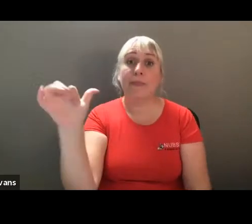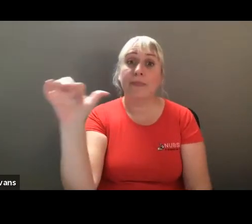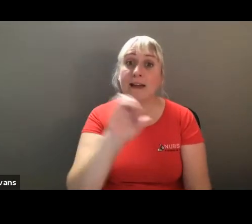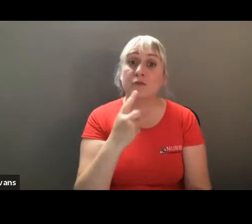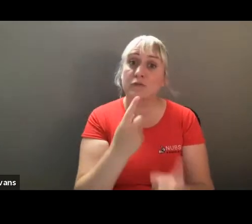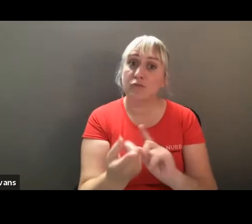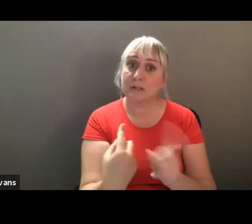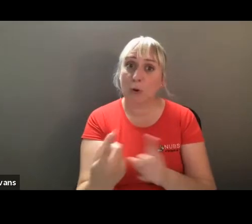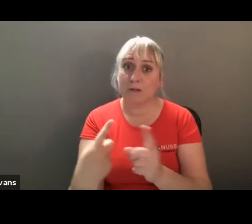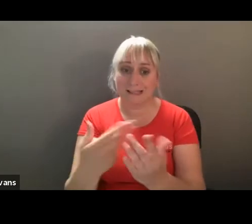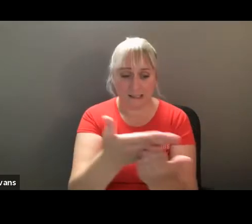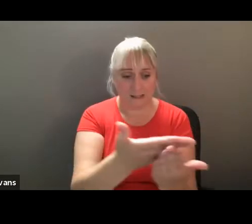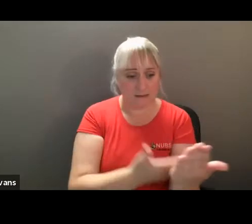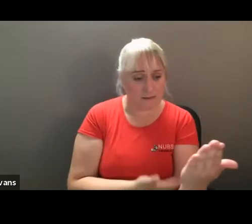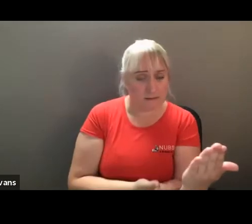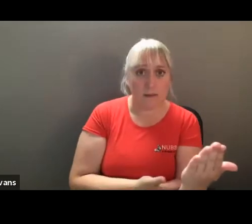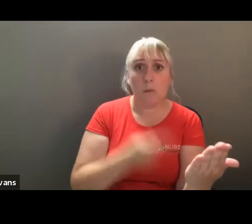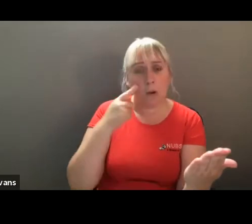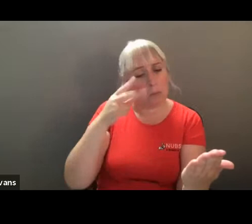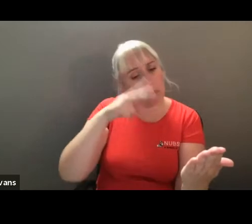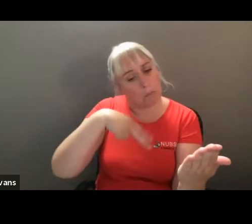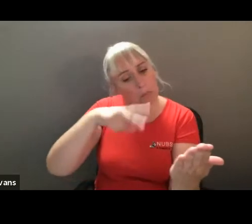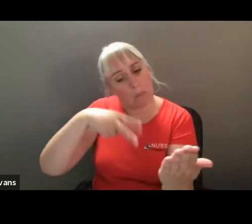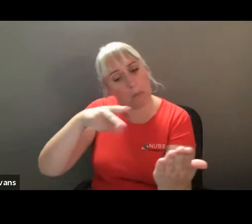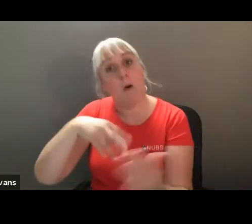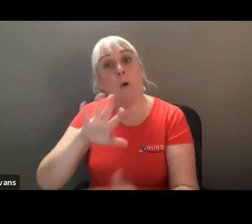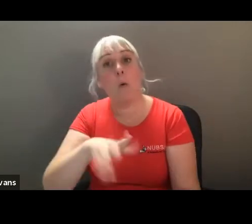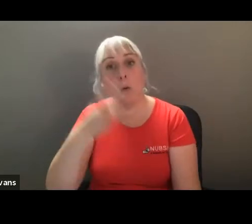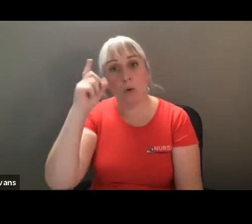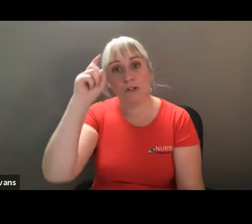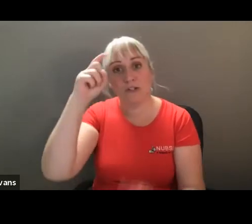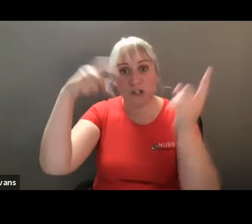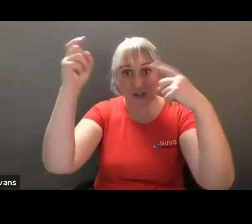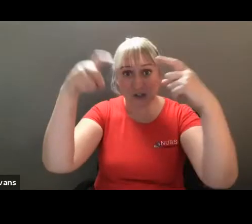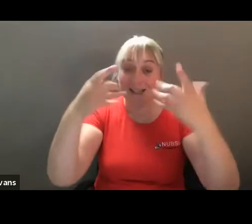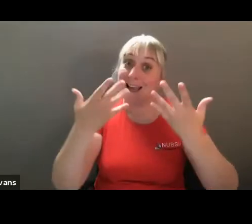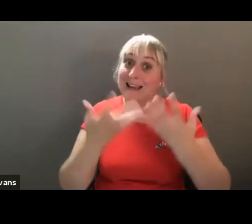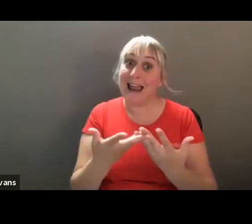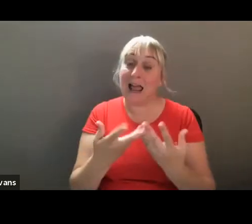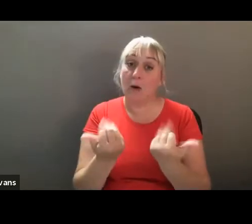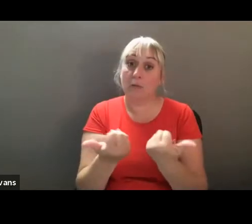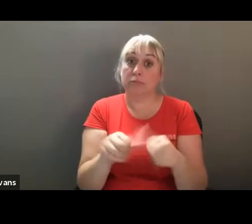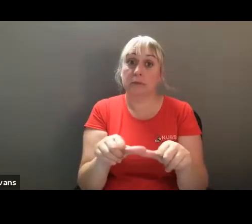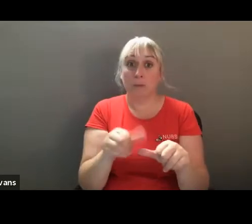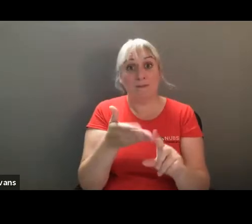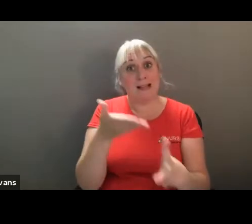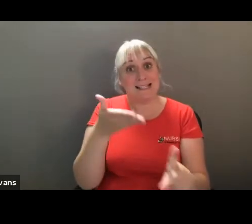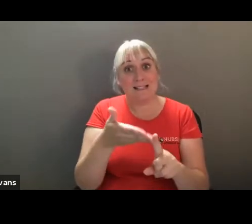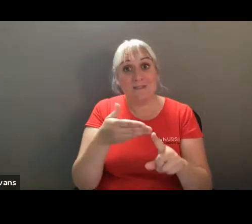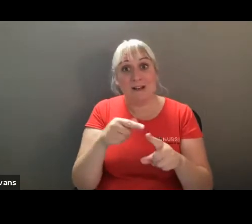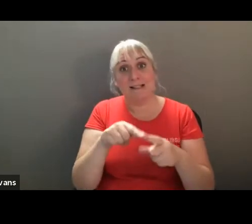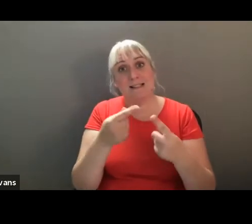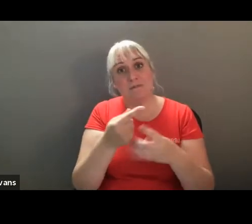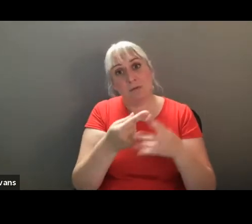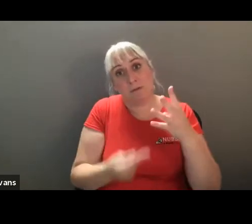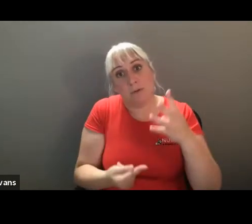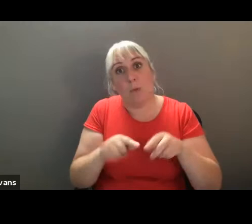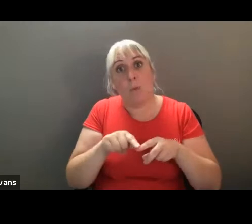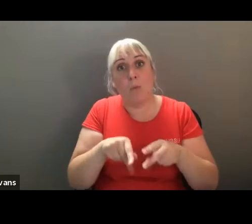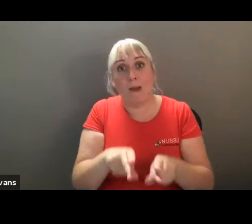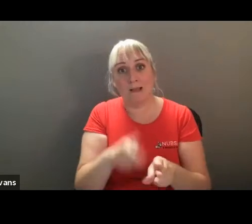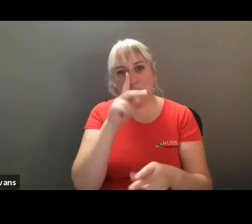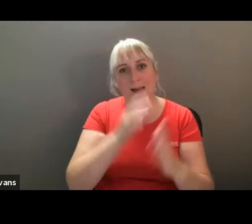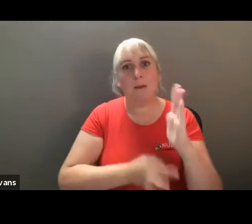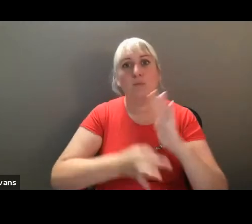looked at all the suggestions that were made, and we've now identified ideas for making the system better. The